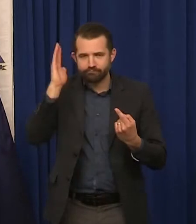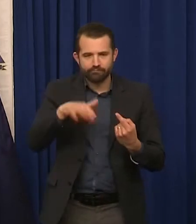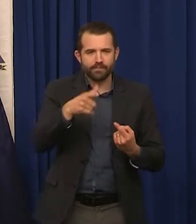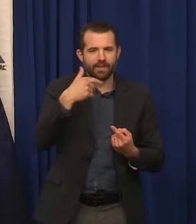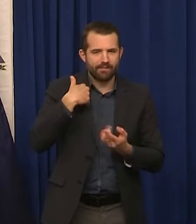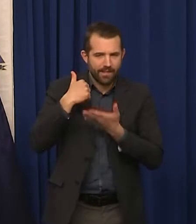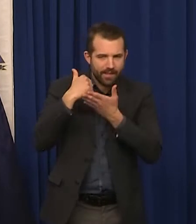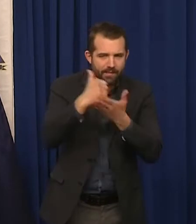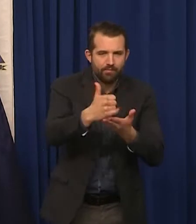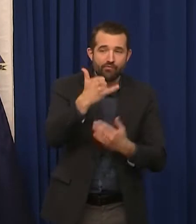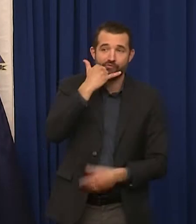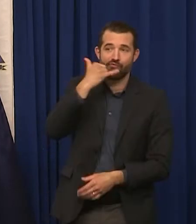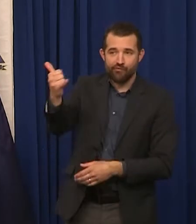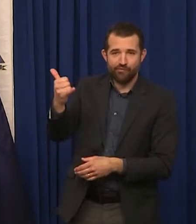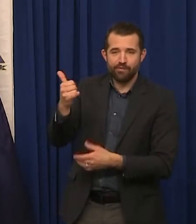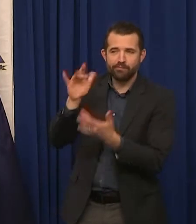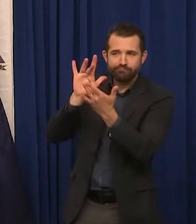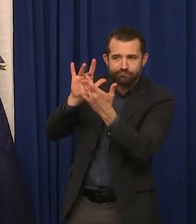Warm Line.